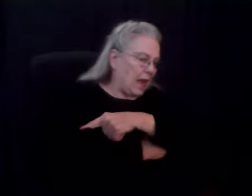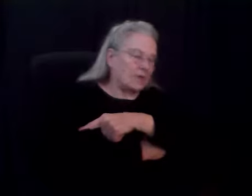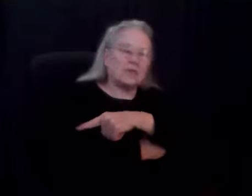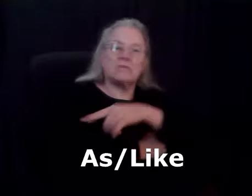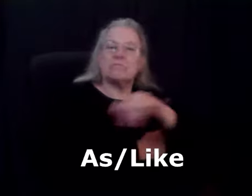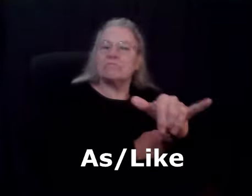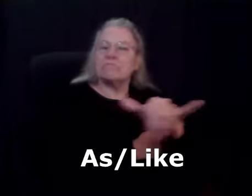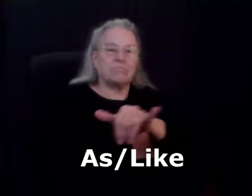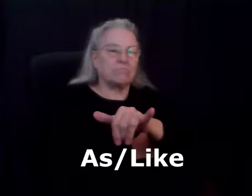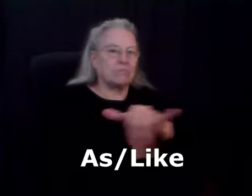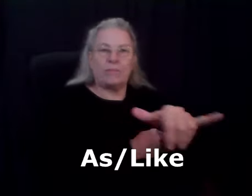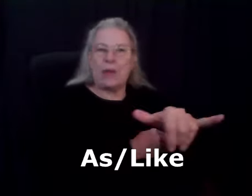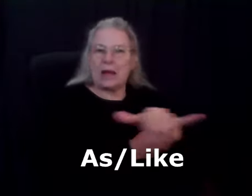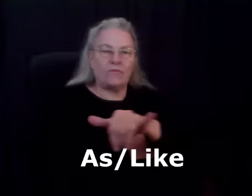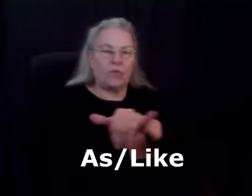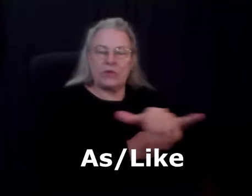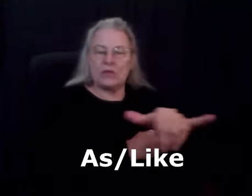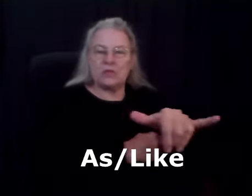As. Back and forth this way.